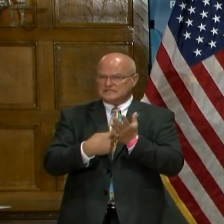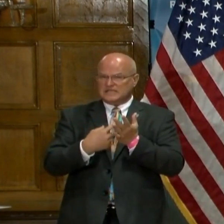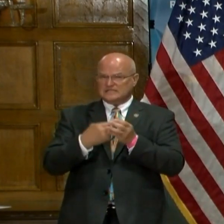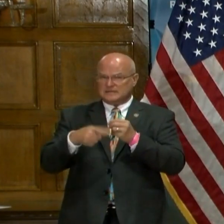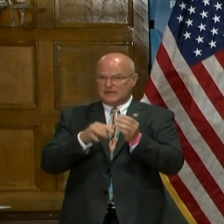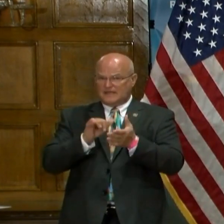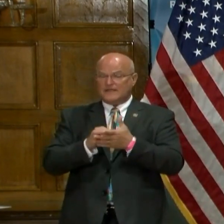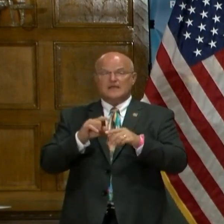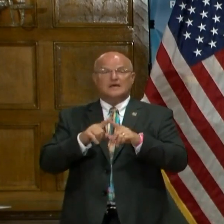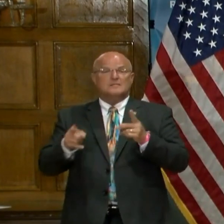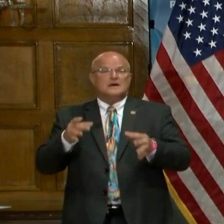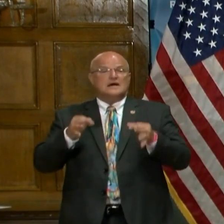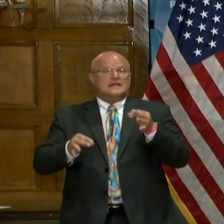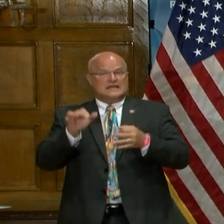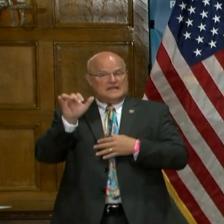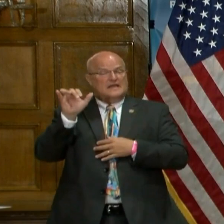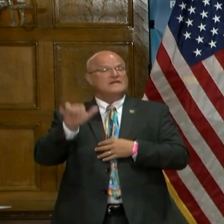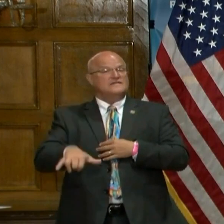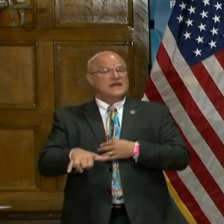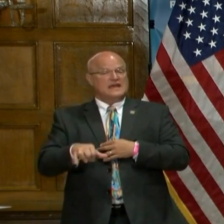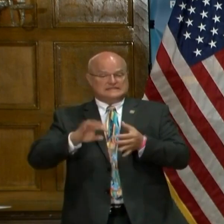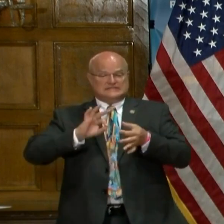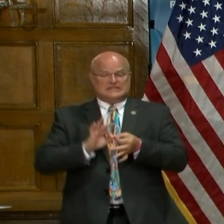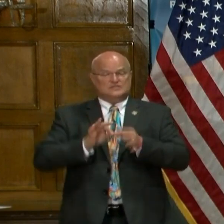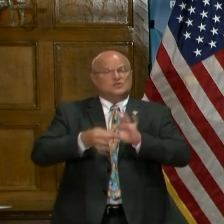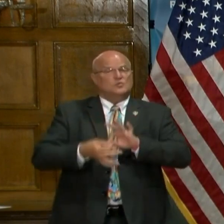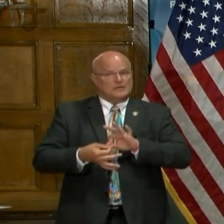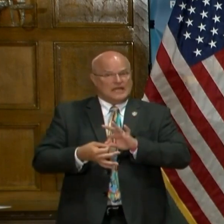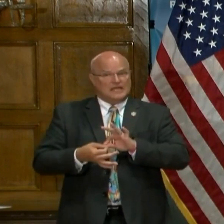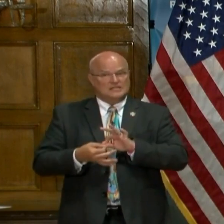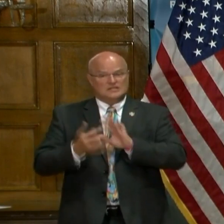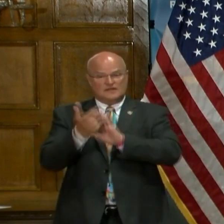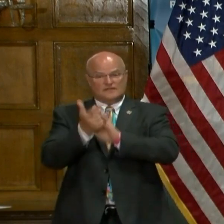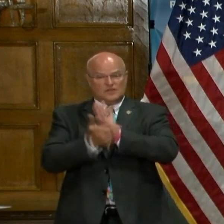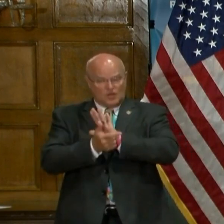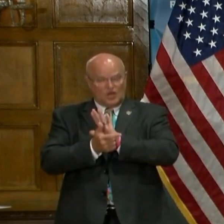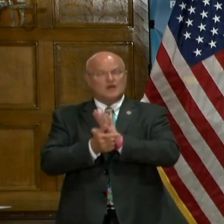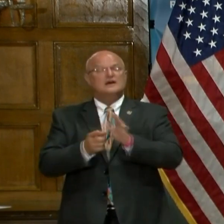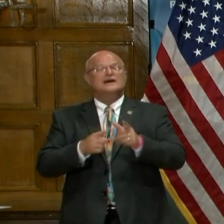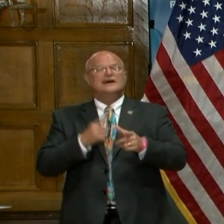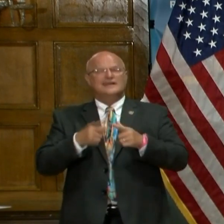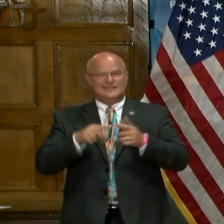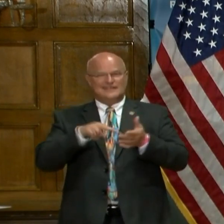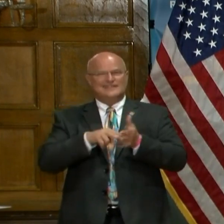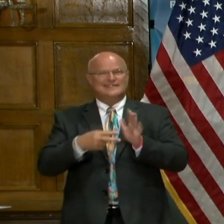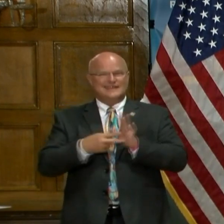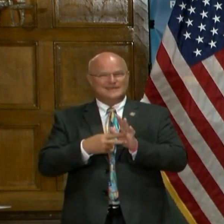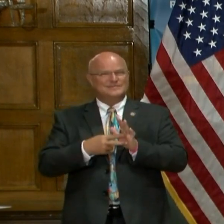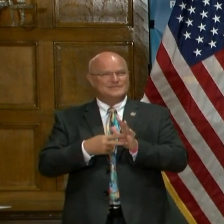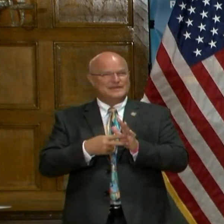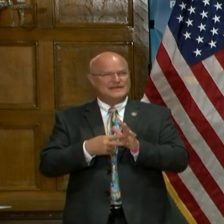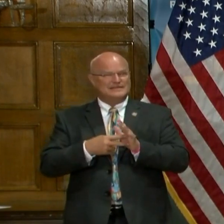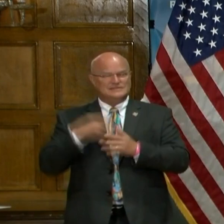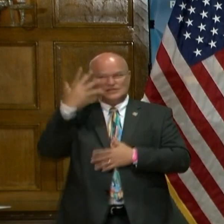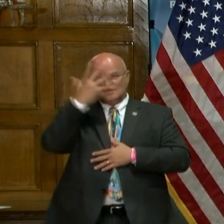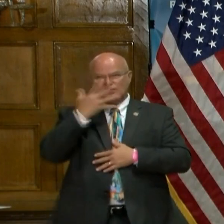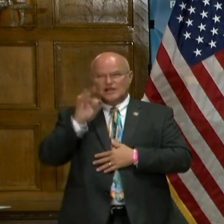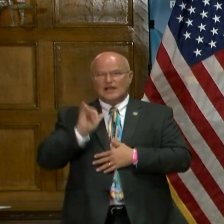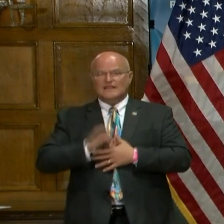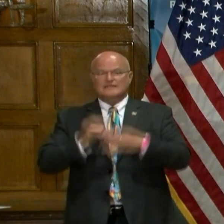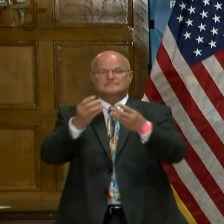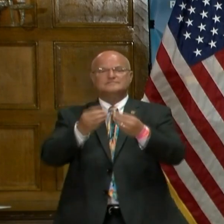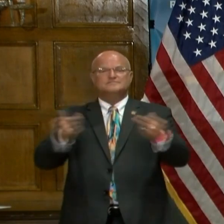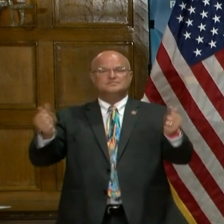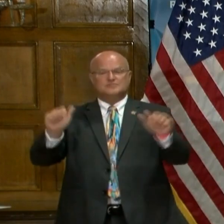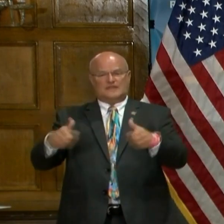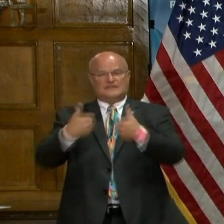discussions on that, but if that is the interpretation, then that to me looks to me like that